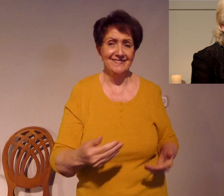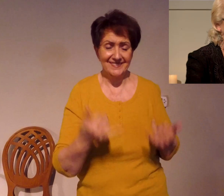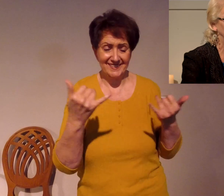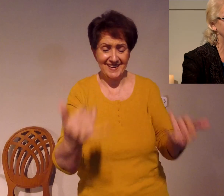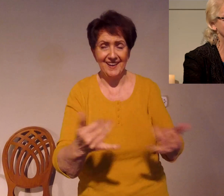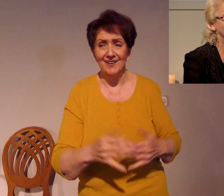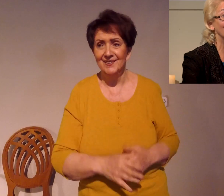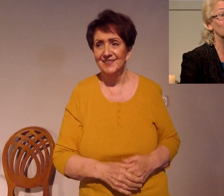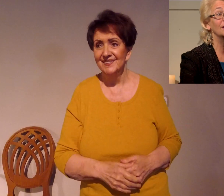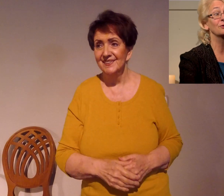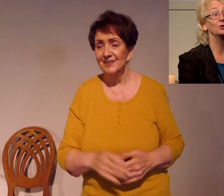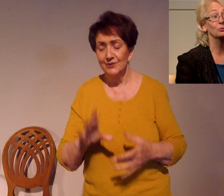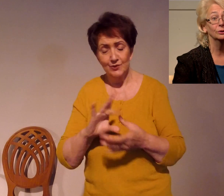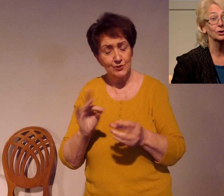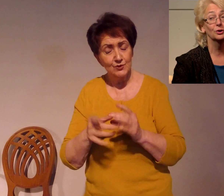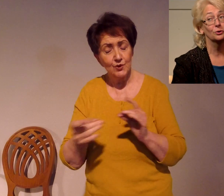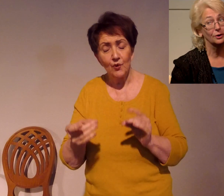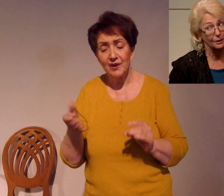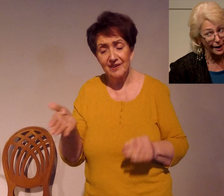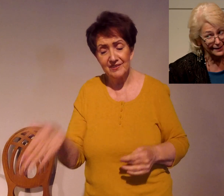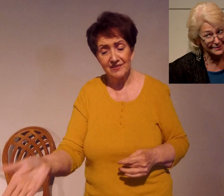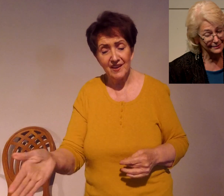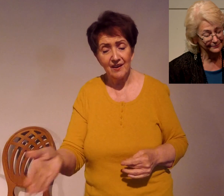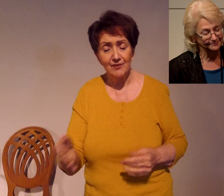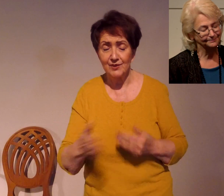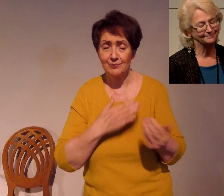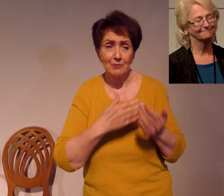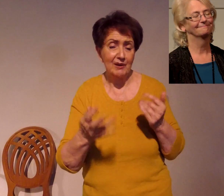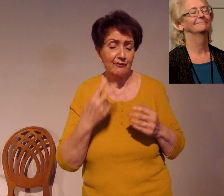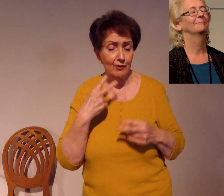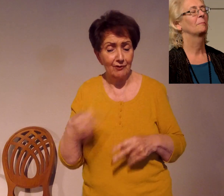the story is there whether you look or not.